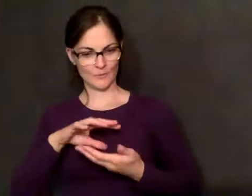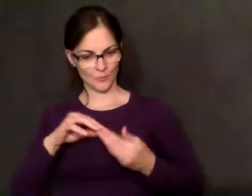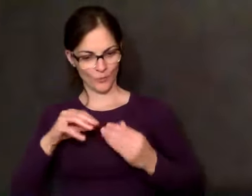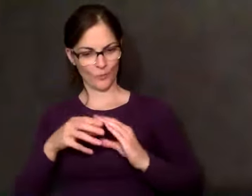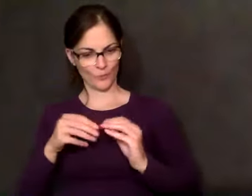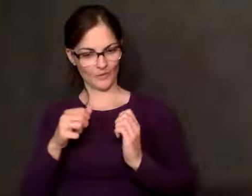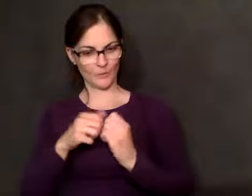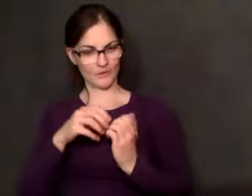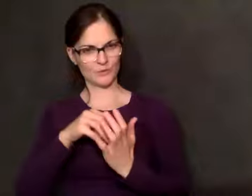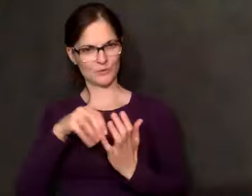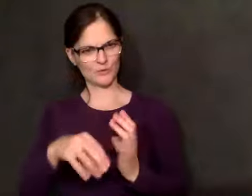He's an American